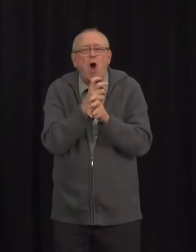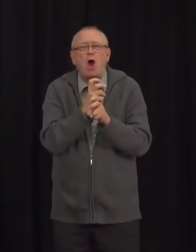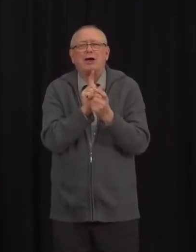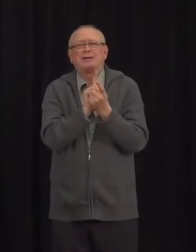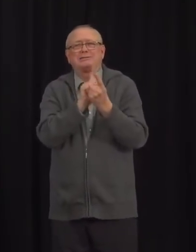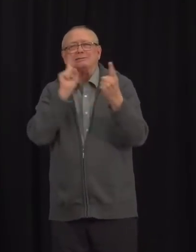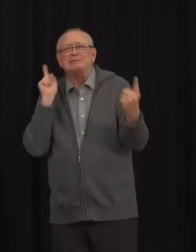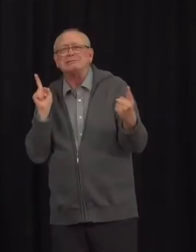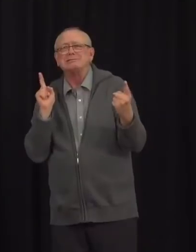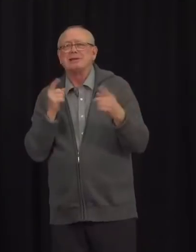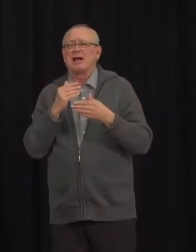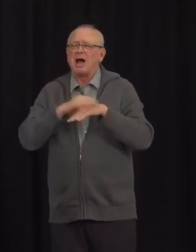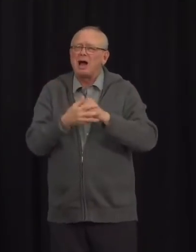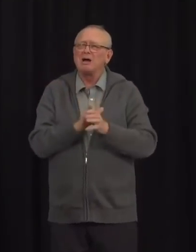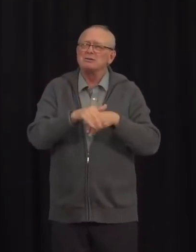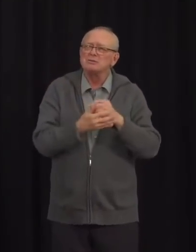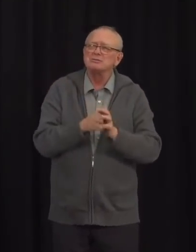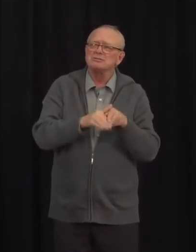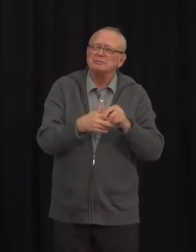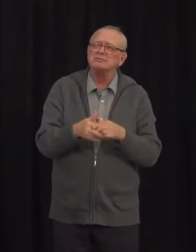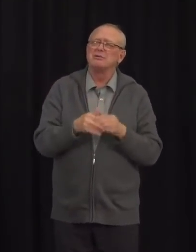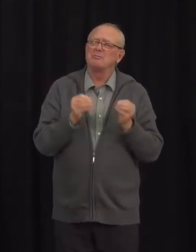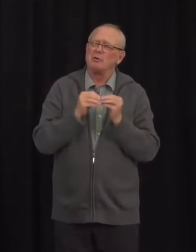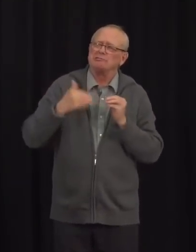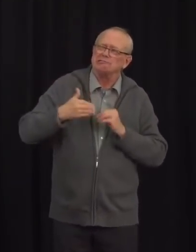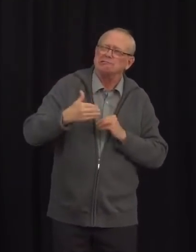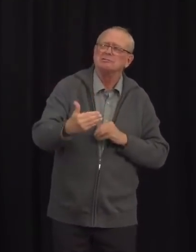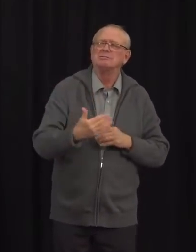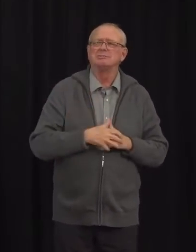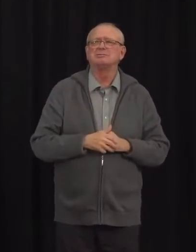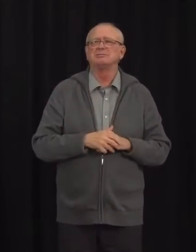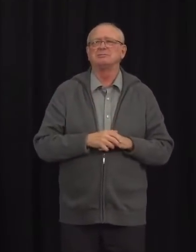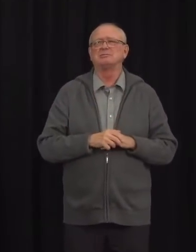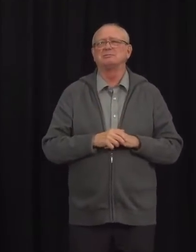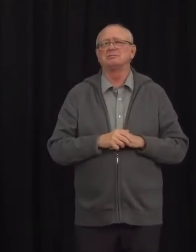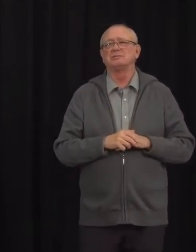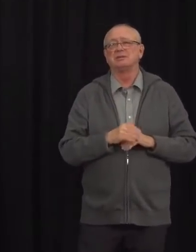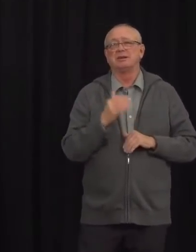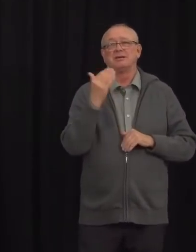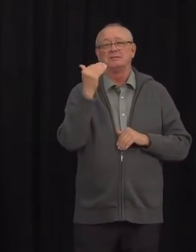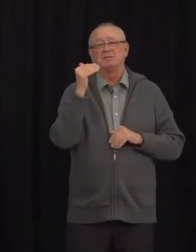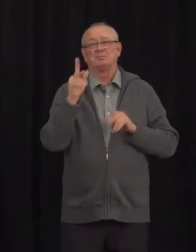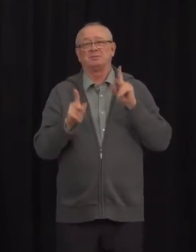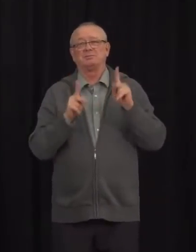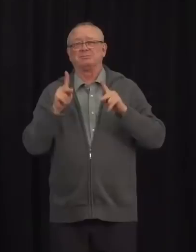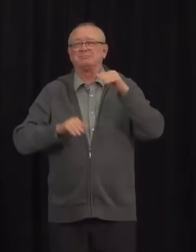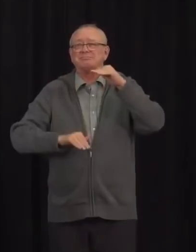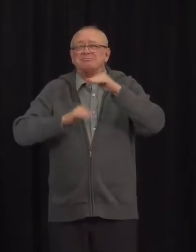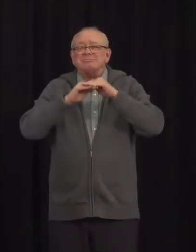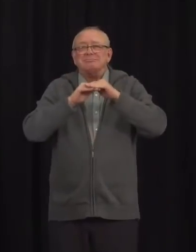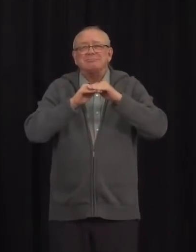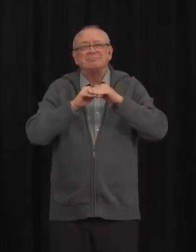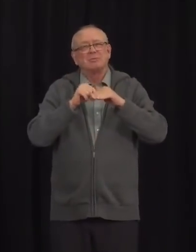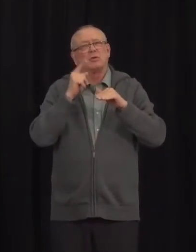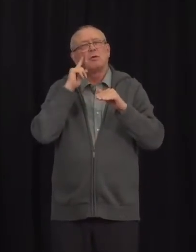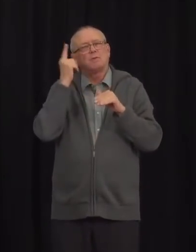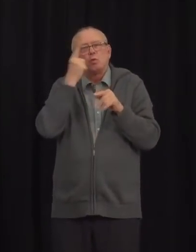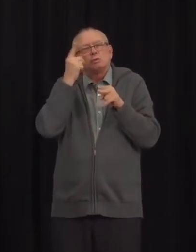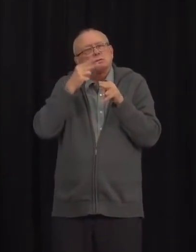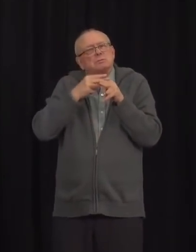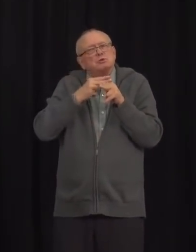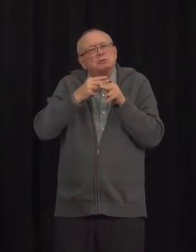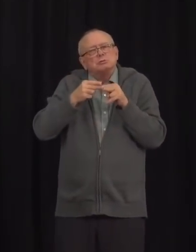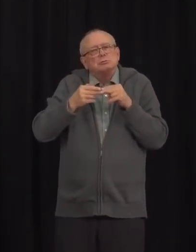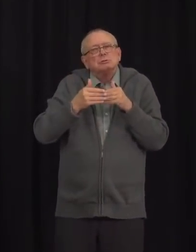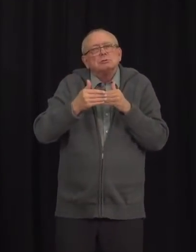hand washing to reduce the risks of exposure. This 15-person limit is temporary. It will be reassessed